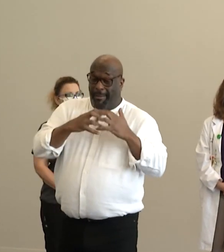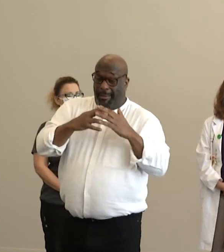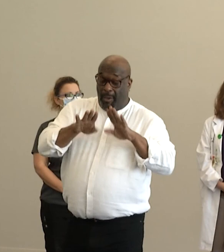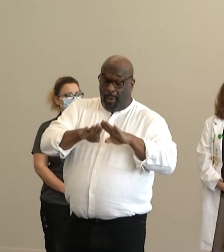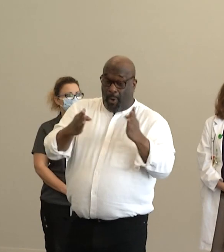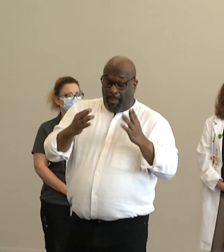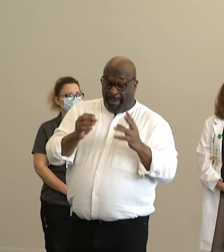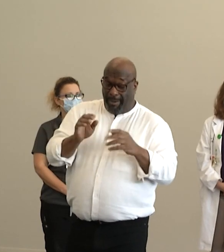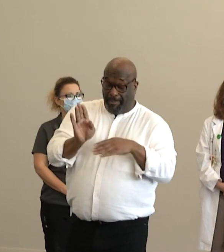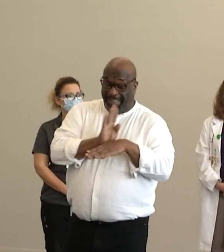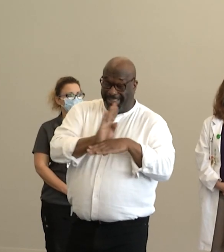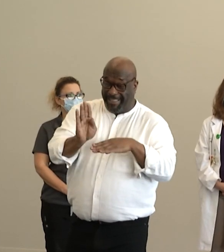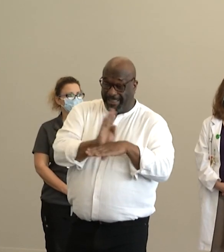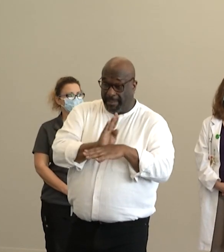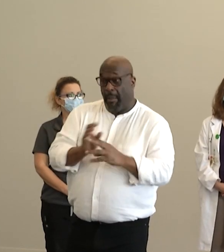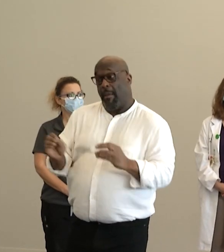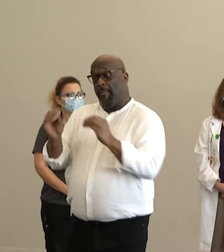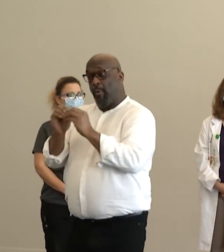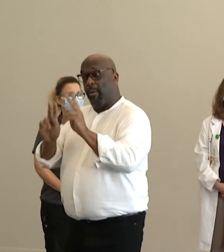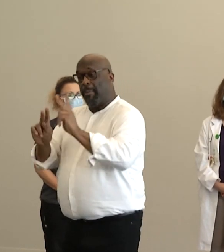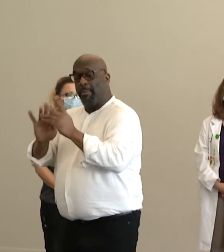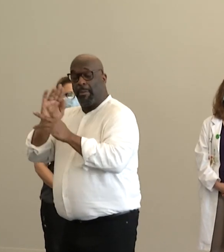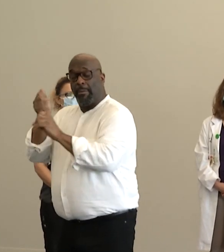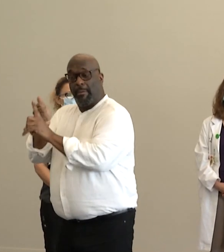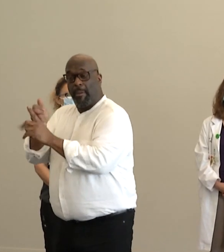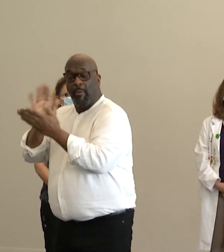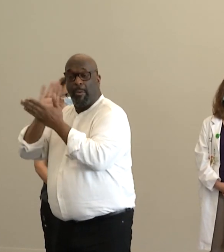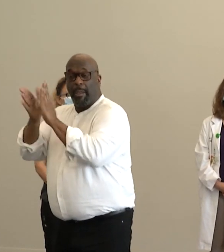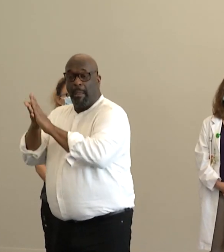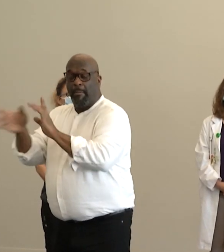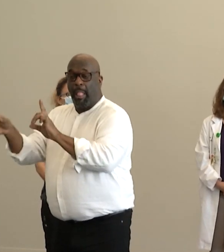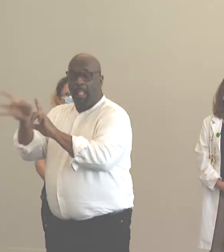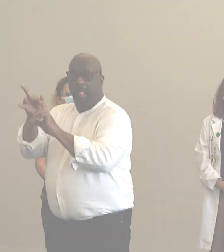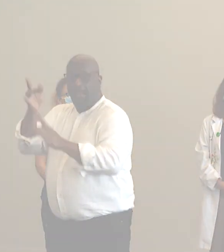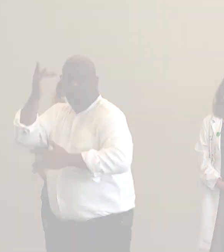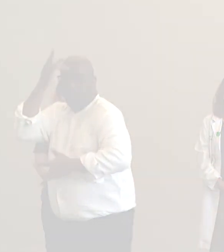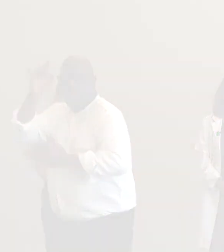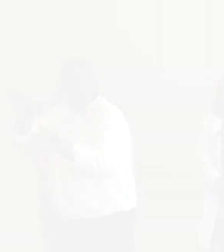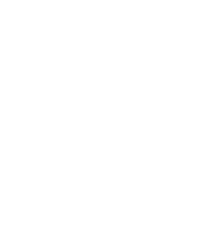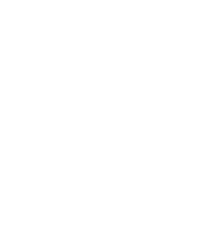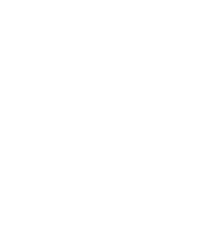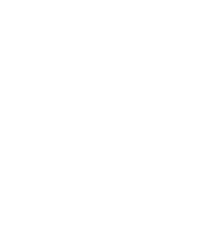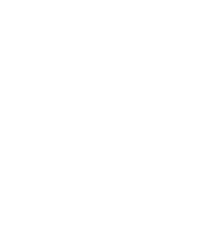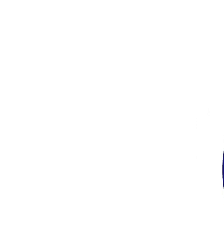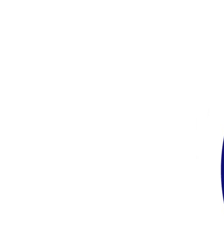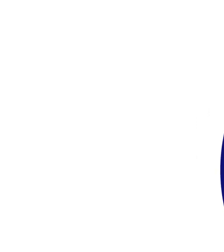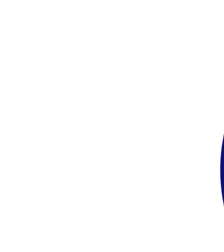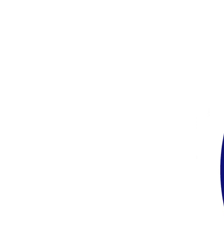So these are very tough decisions to make.